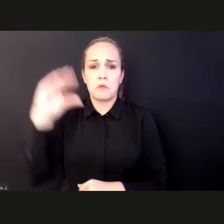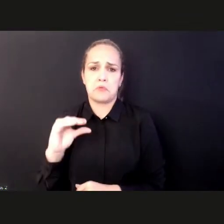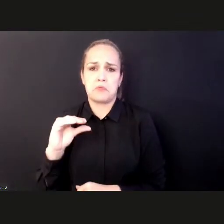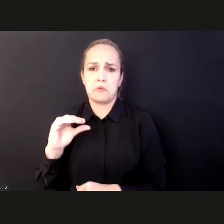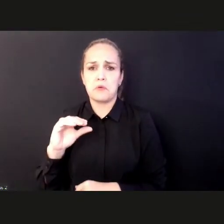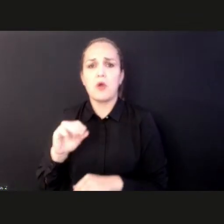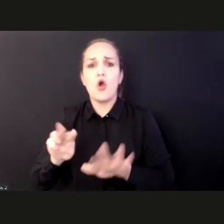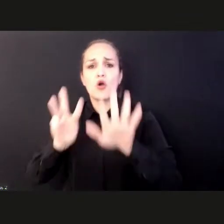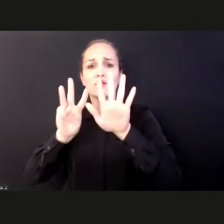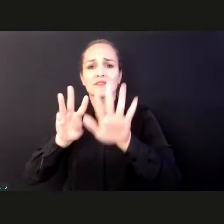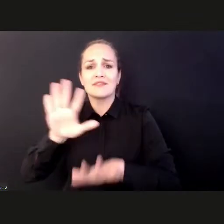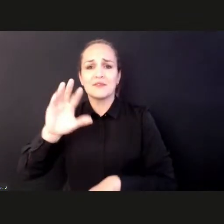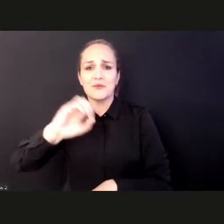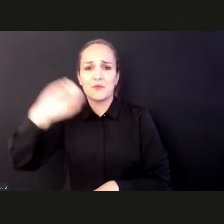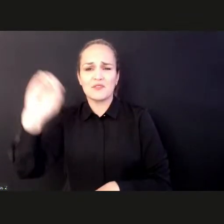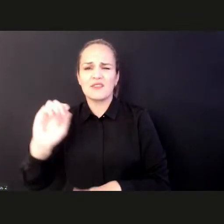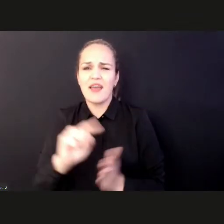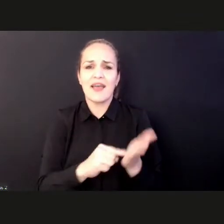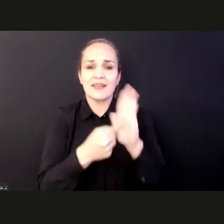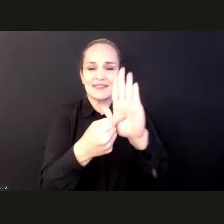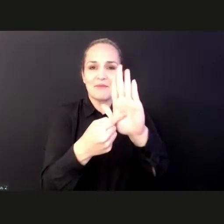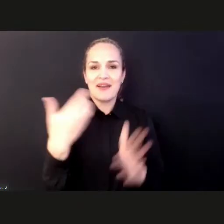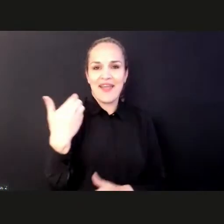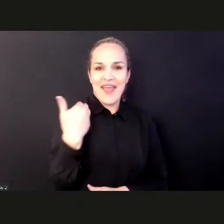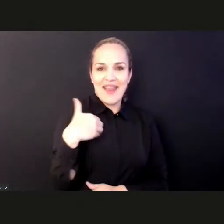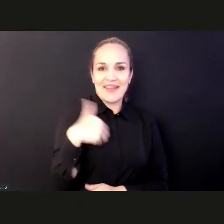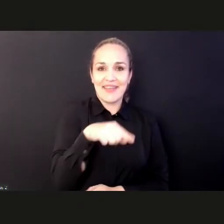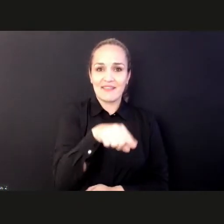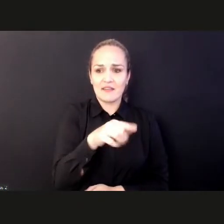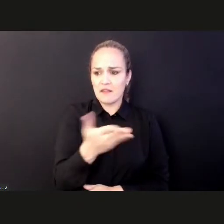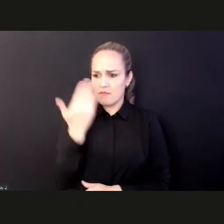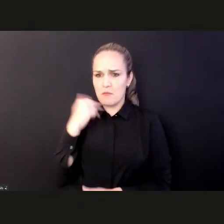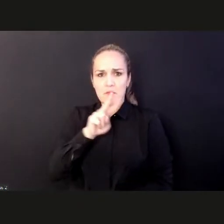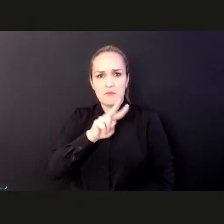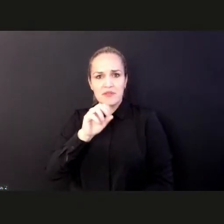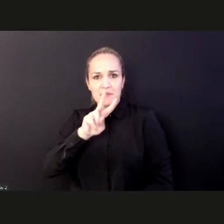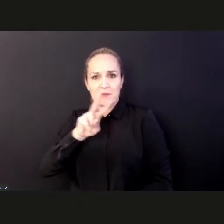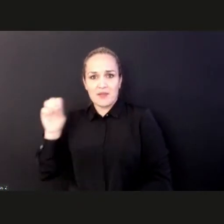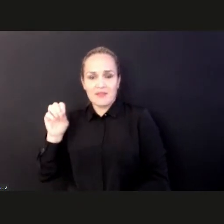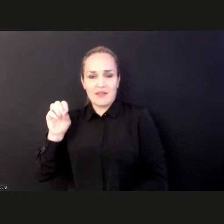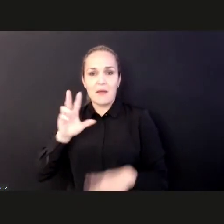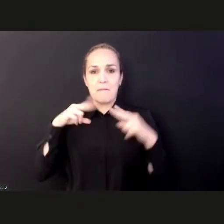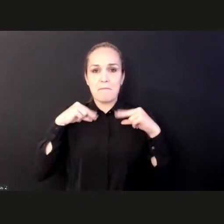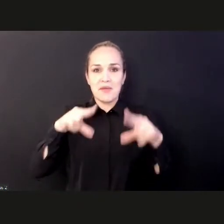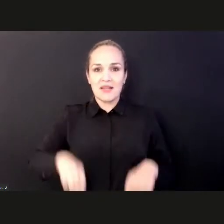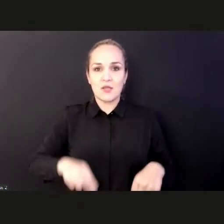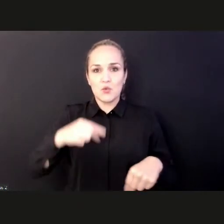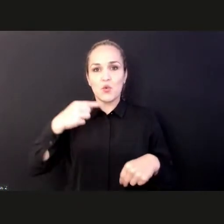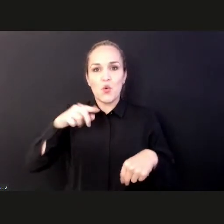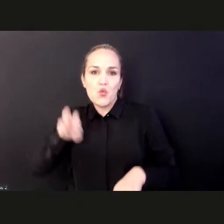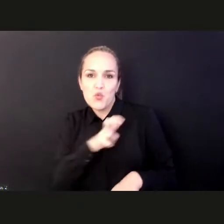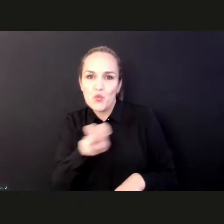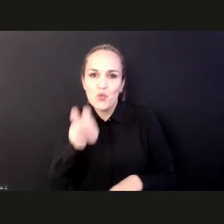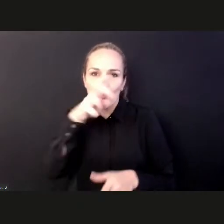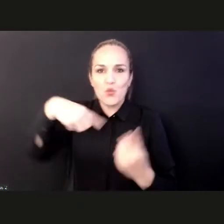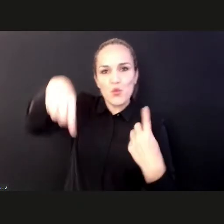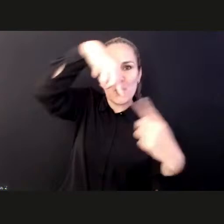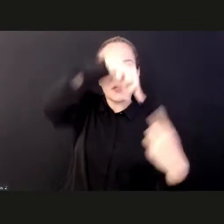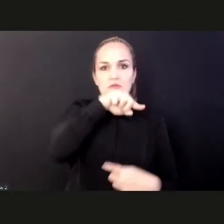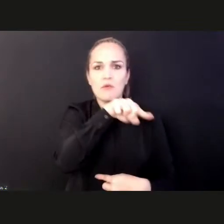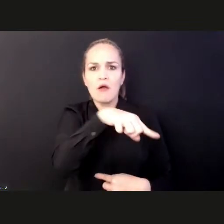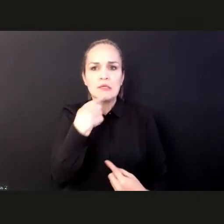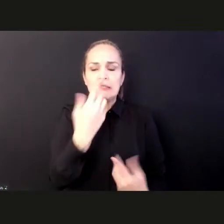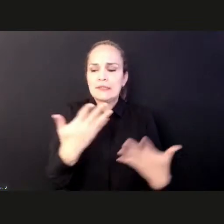Ministry of Tourism and Sports launched a program to incentivize domestic tourism consumption through a credit for future